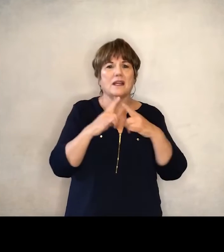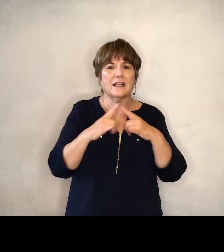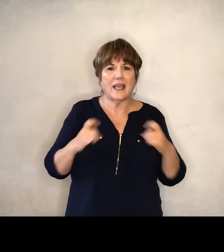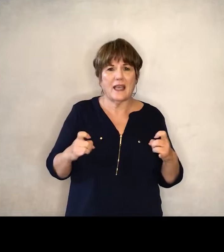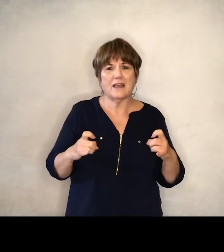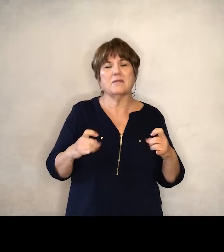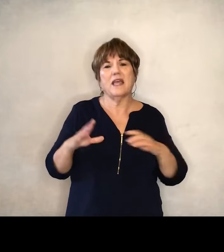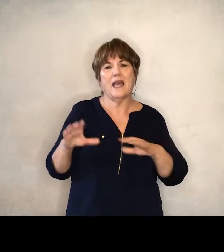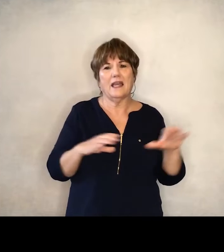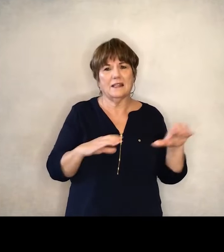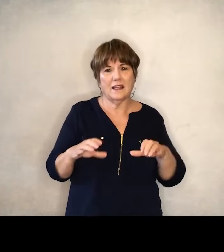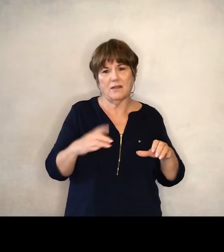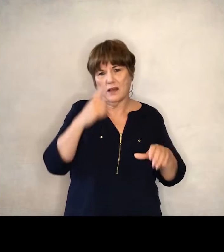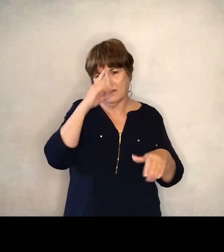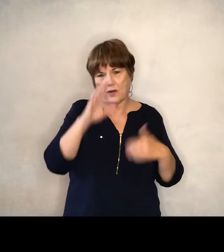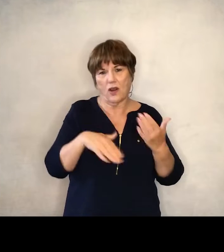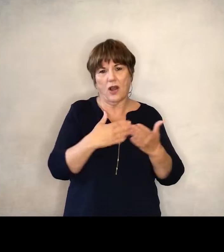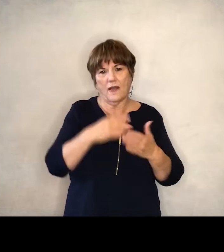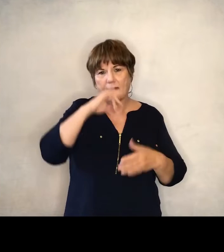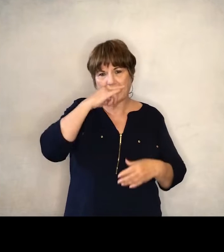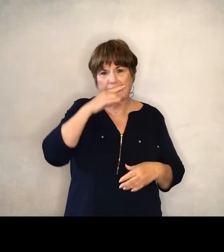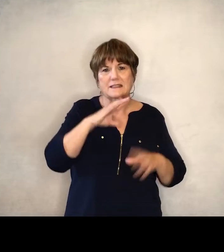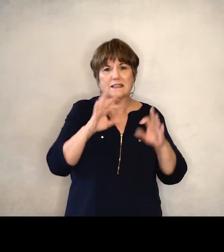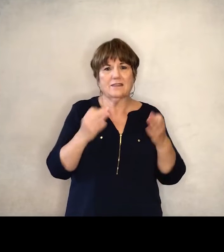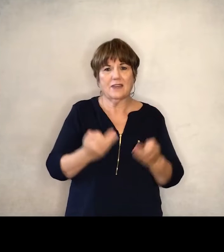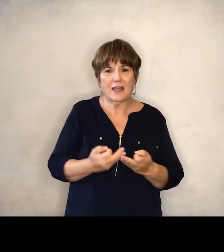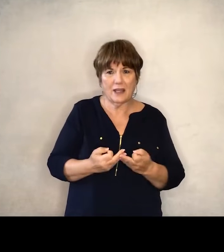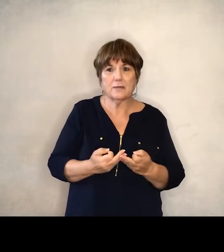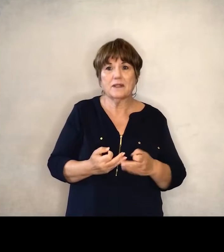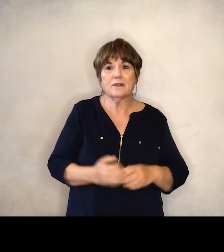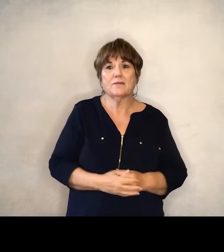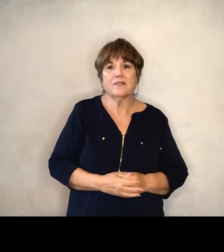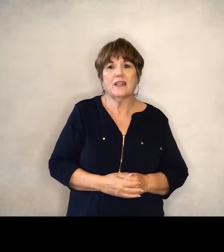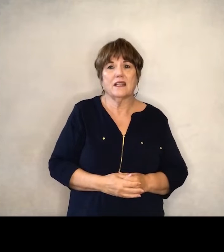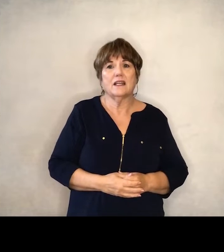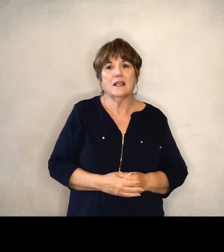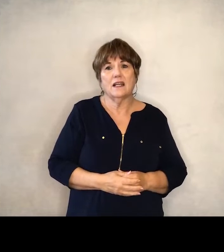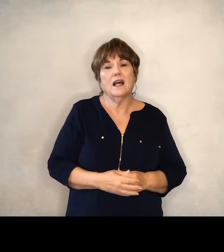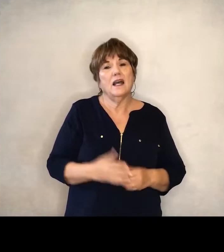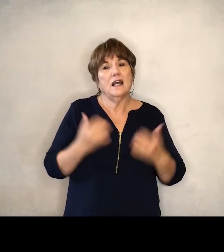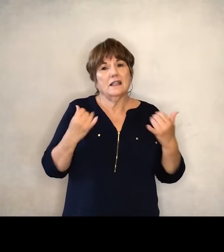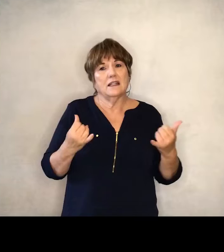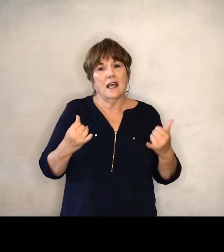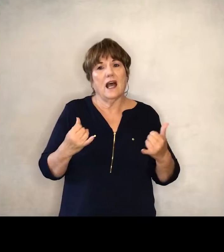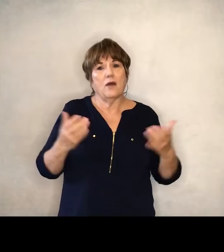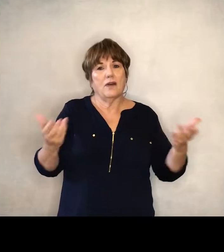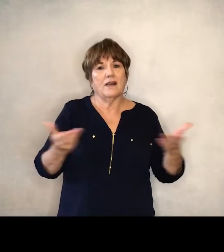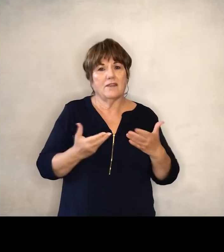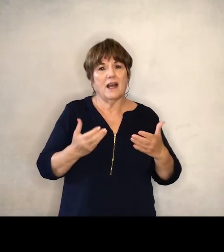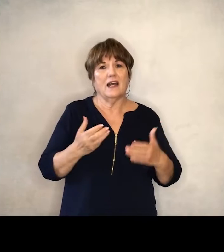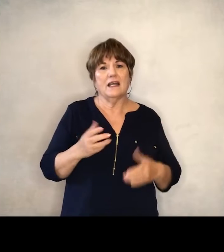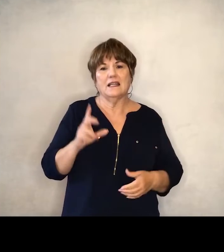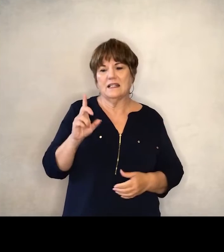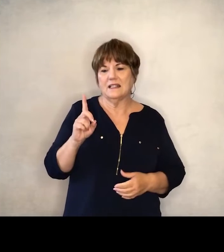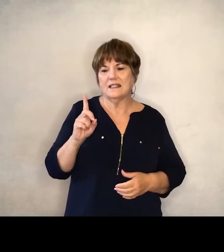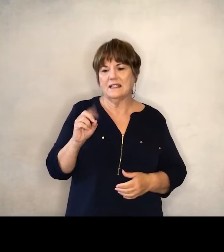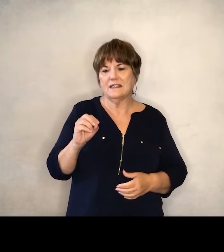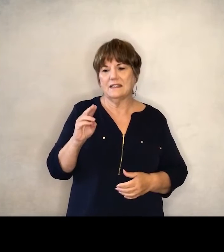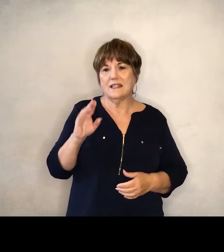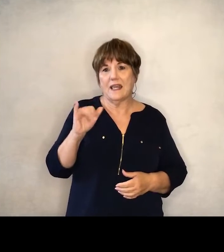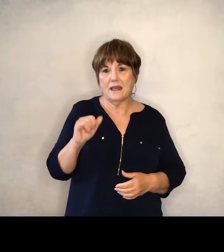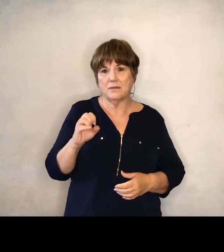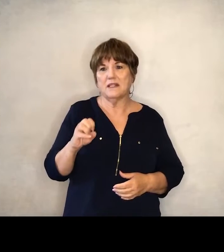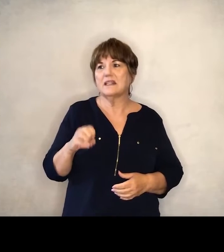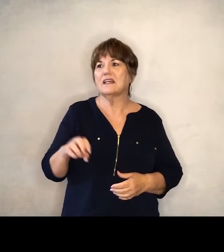activities for all of our kids and families. So having said that, I'm going to invite Debbie Lee to come up and join us and lead